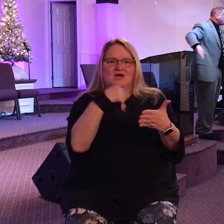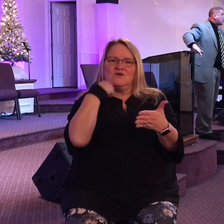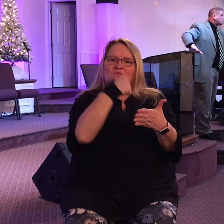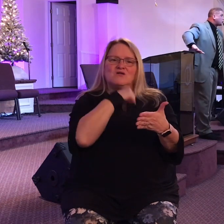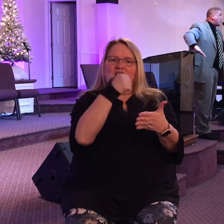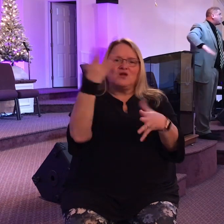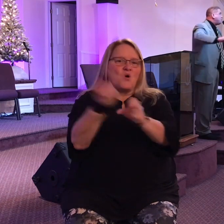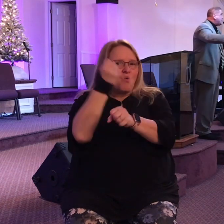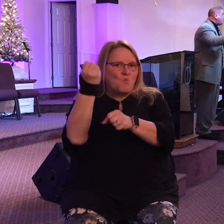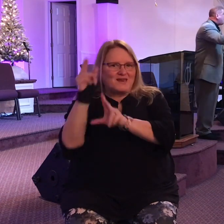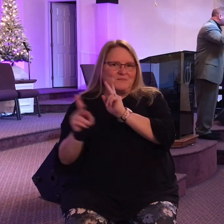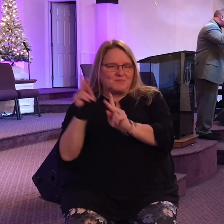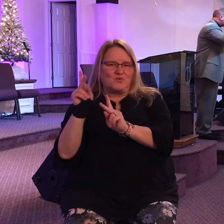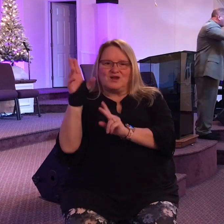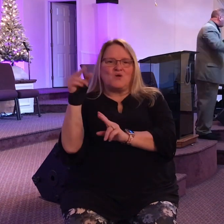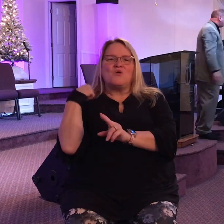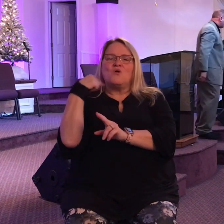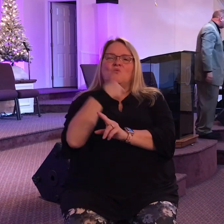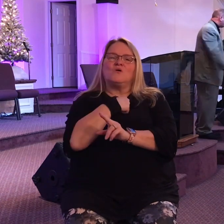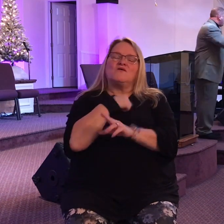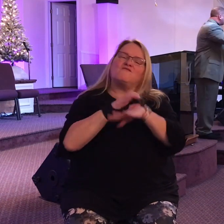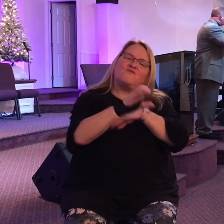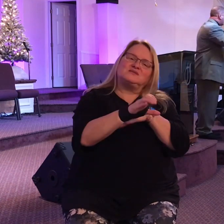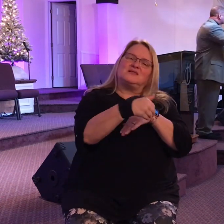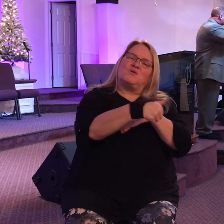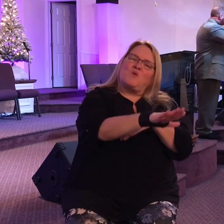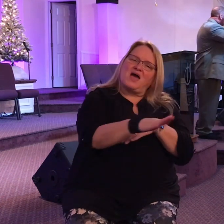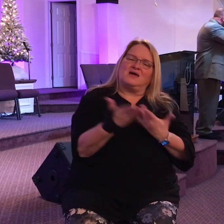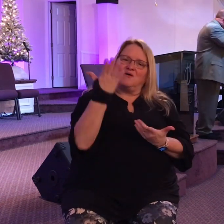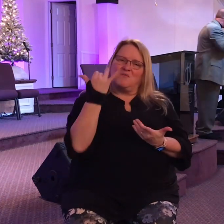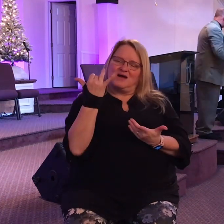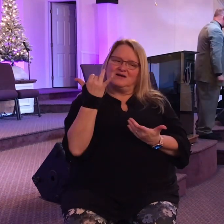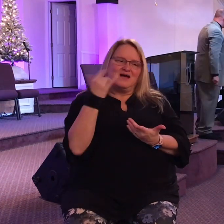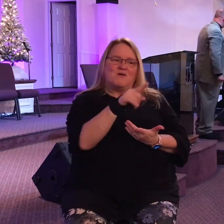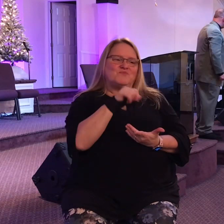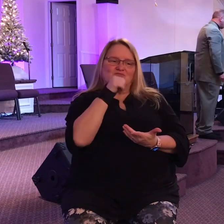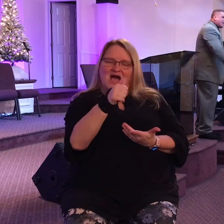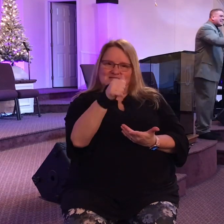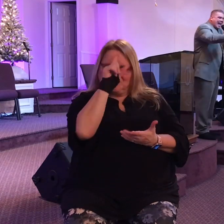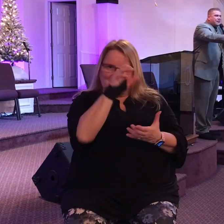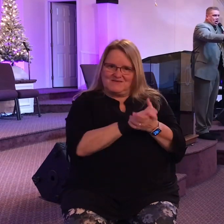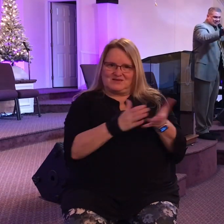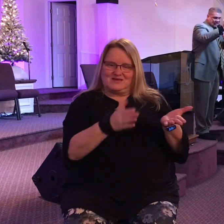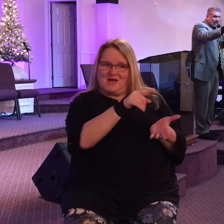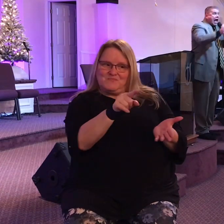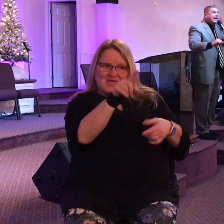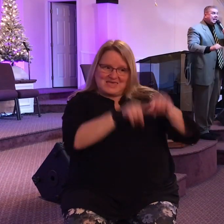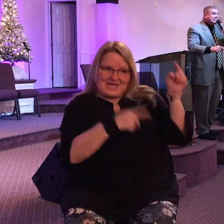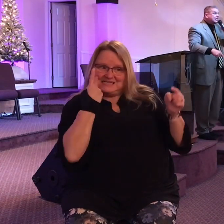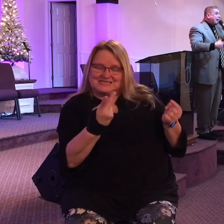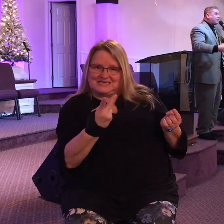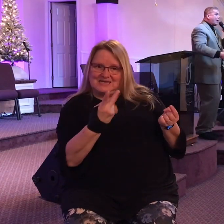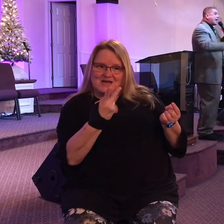away because we're trying to make them believe what we believe. But the Bible says they have blinders on. They cannot see.